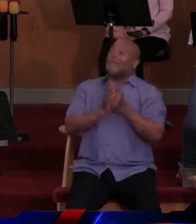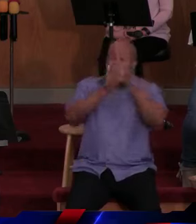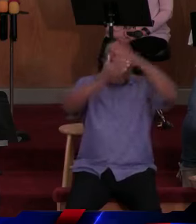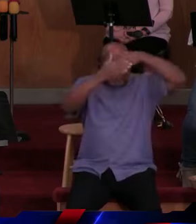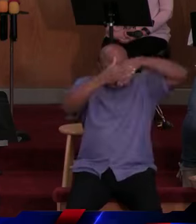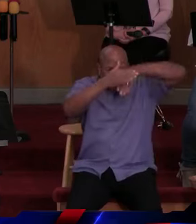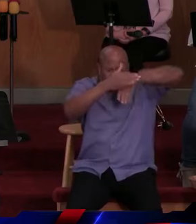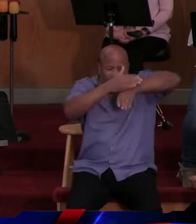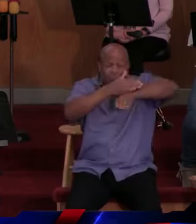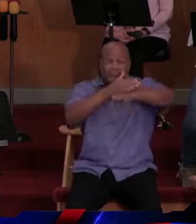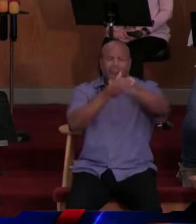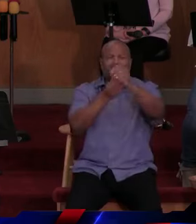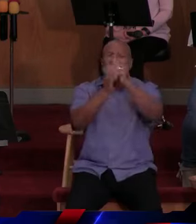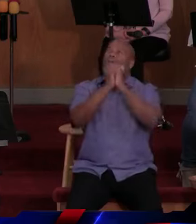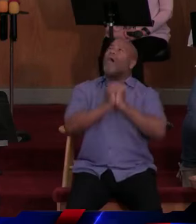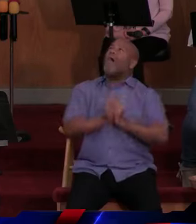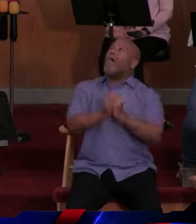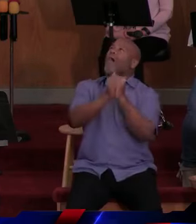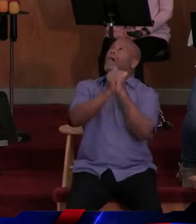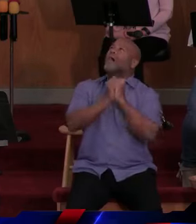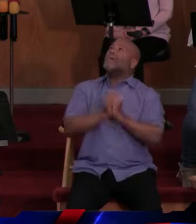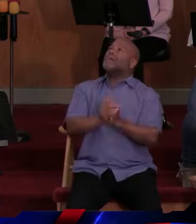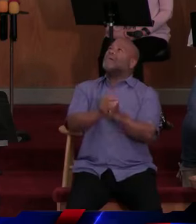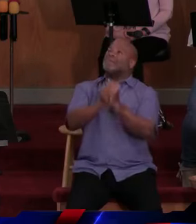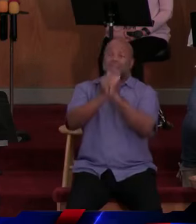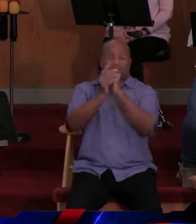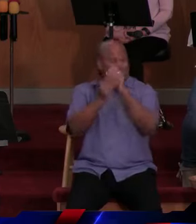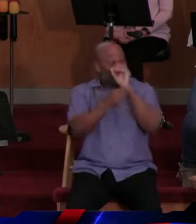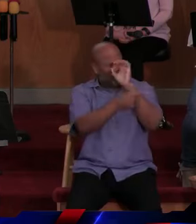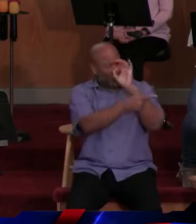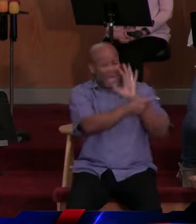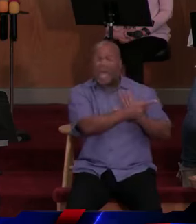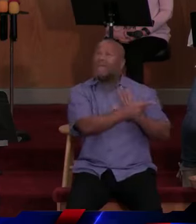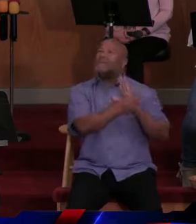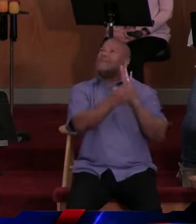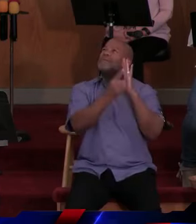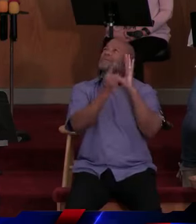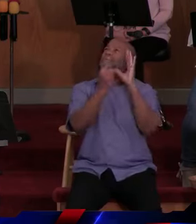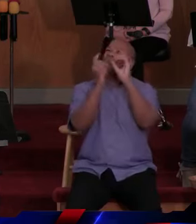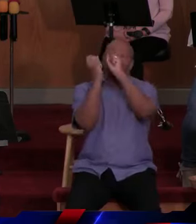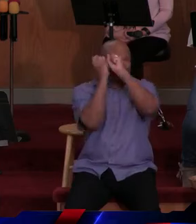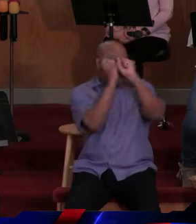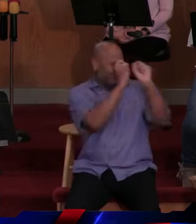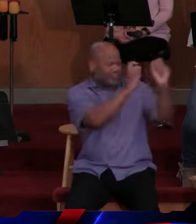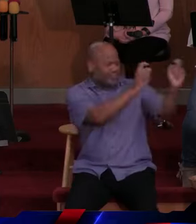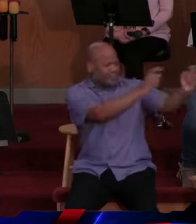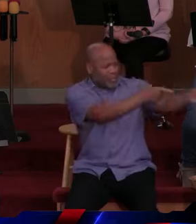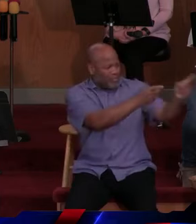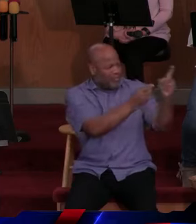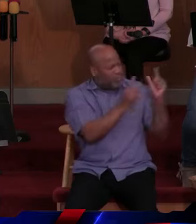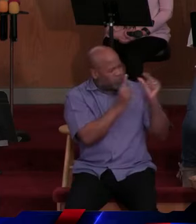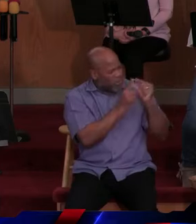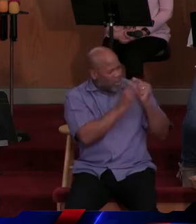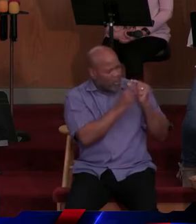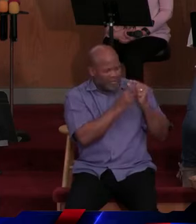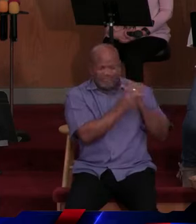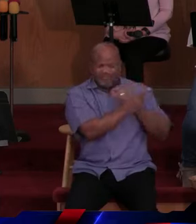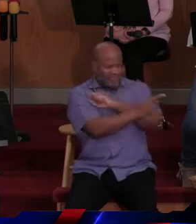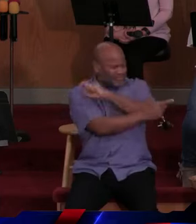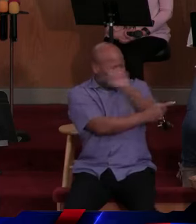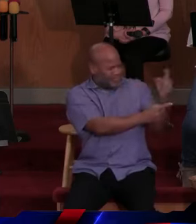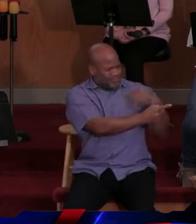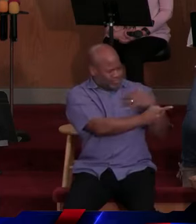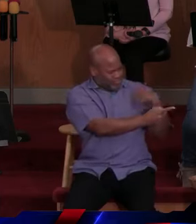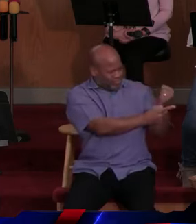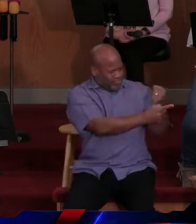entering into worship, Lord God, that you will give Pastor, Lord God, the words to say, Lord God, the courage to say them, oh God, that we would